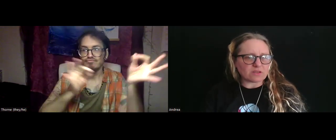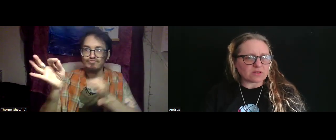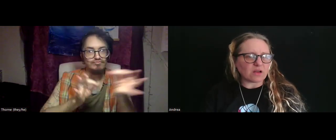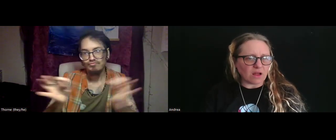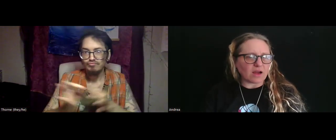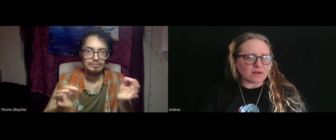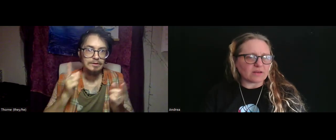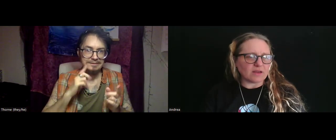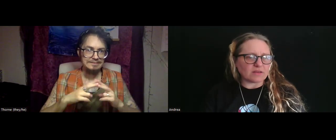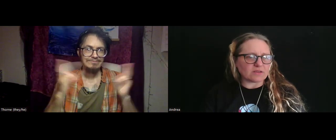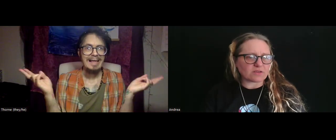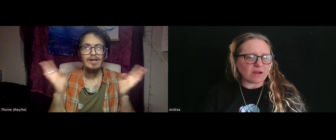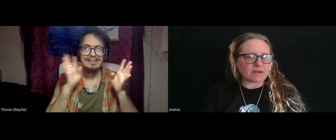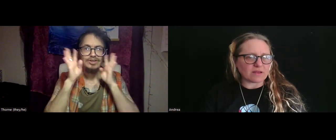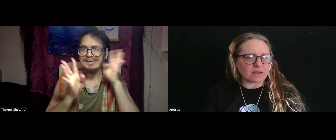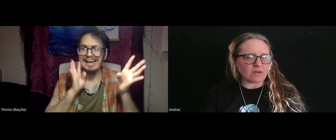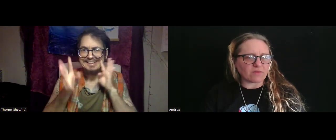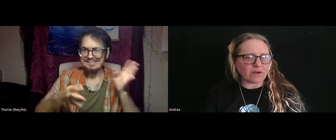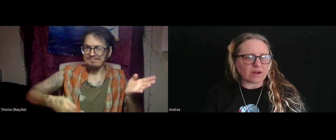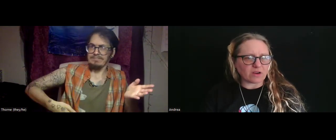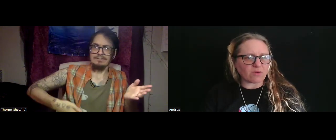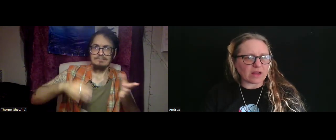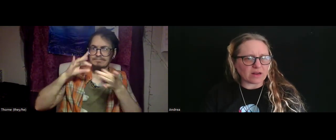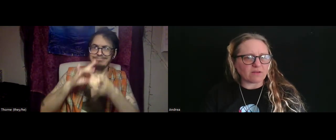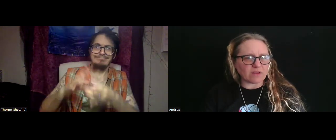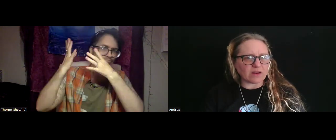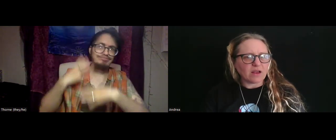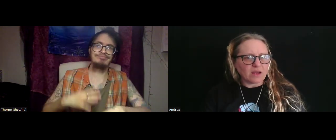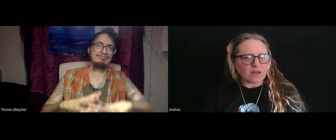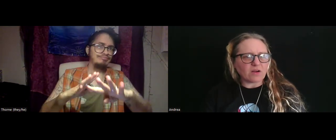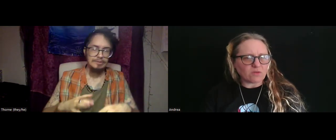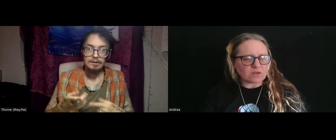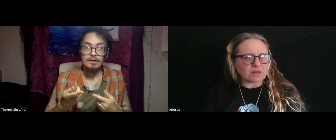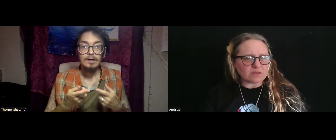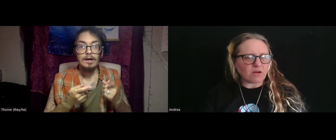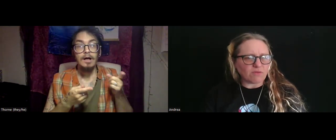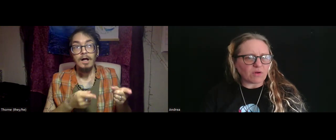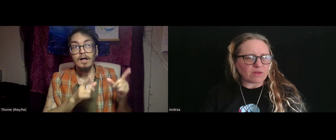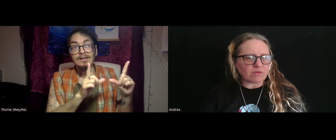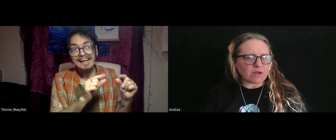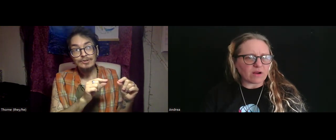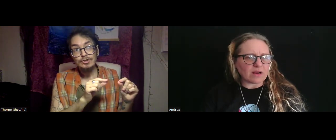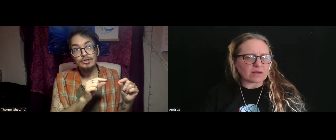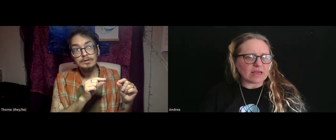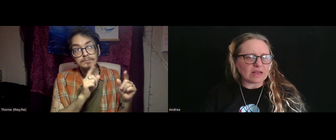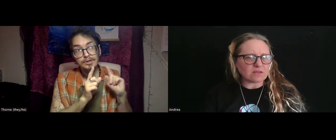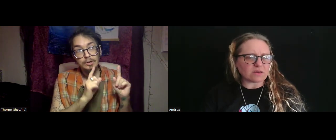pictures a lot and describing it, is very creative and, it's all flowing through there. And